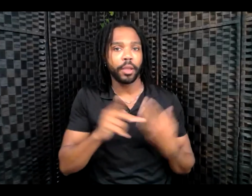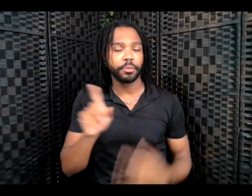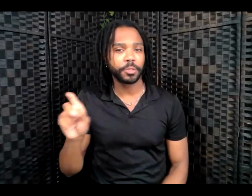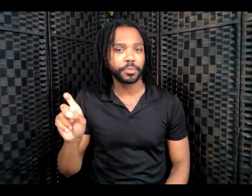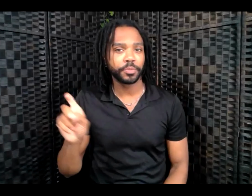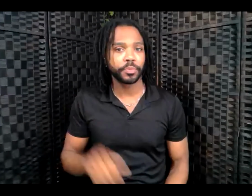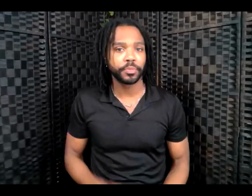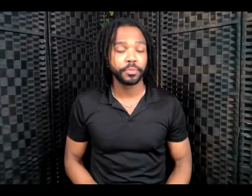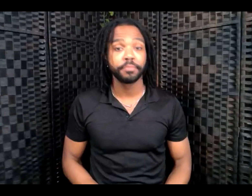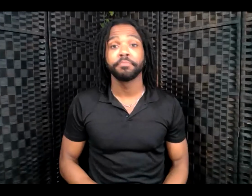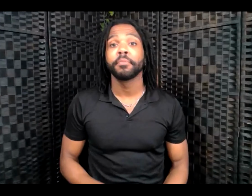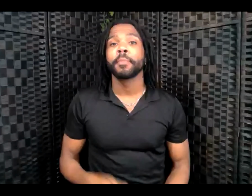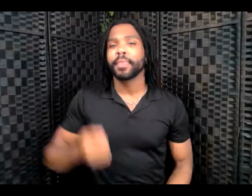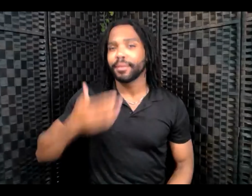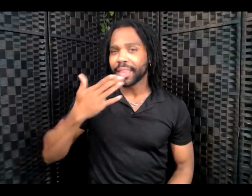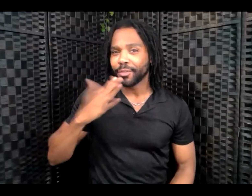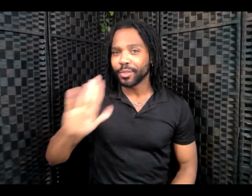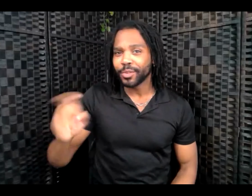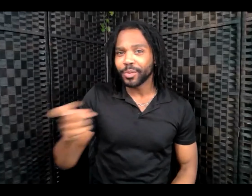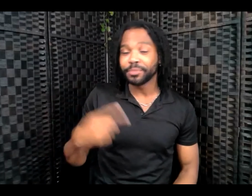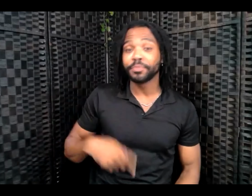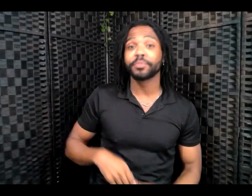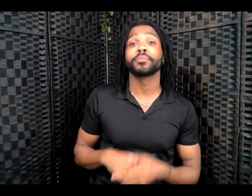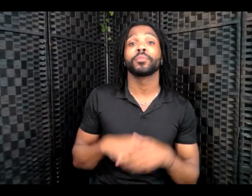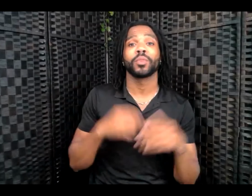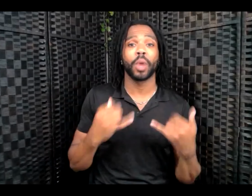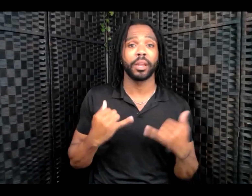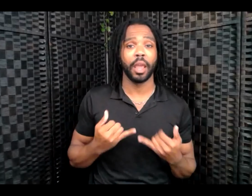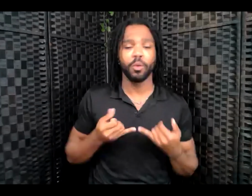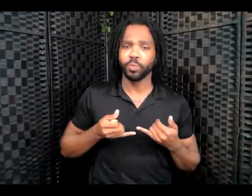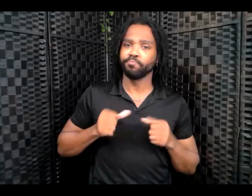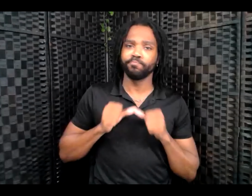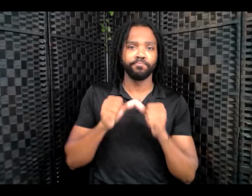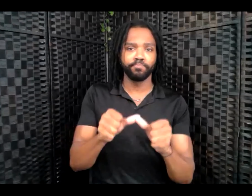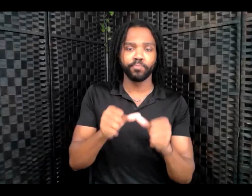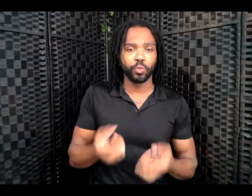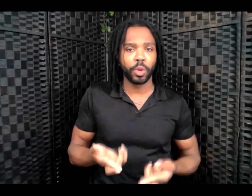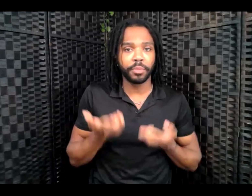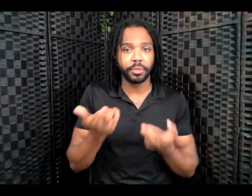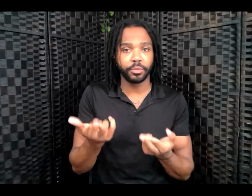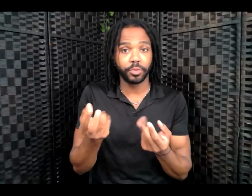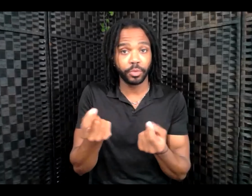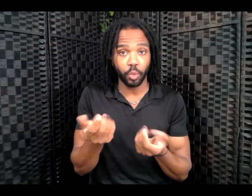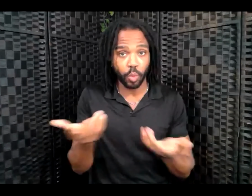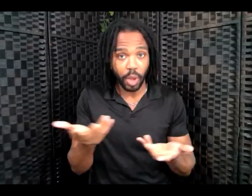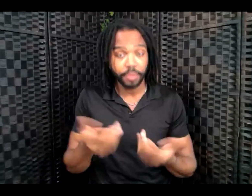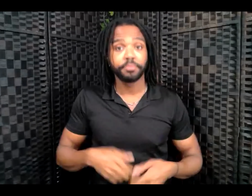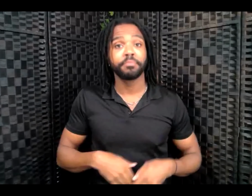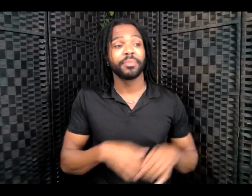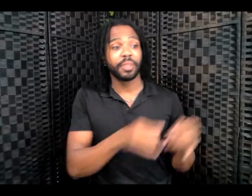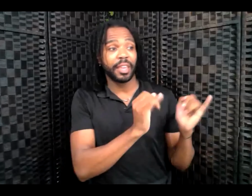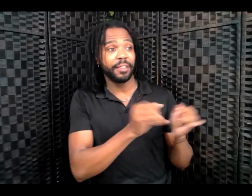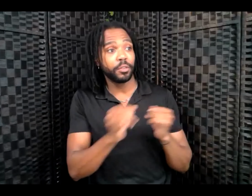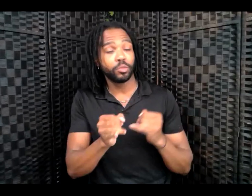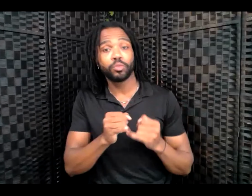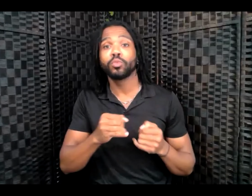Thank you for that. At present, we are still recommending that individuals use masks